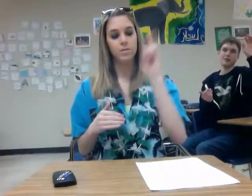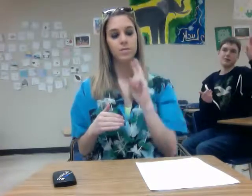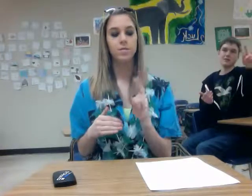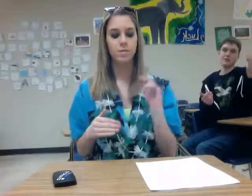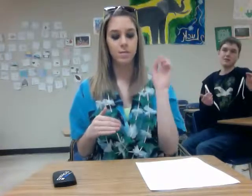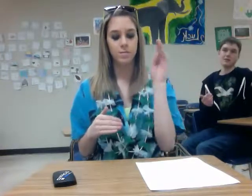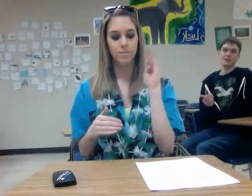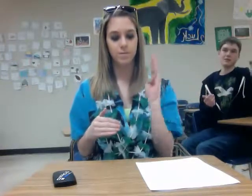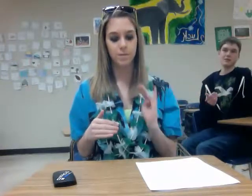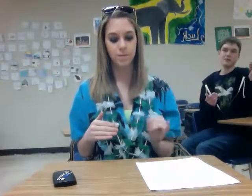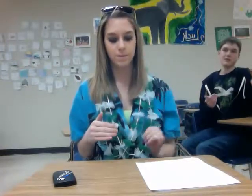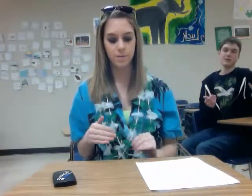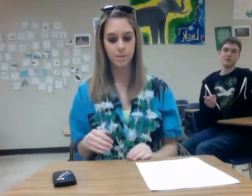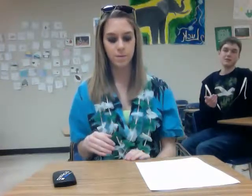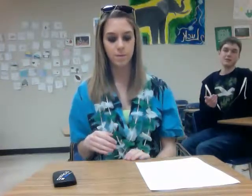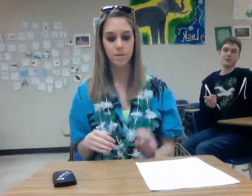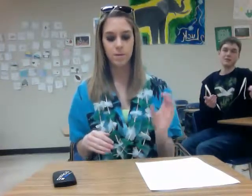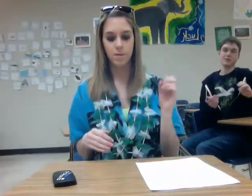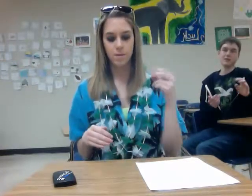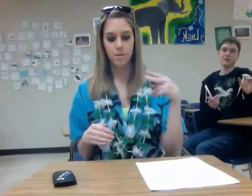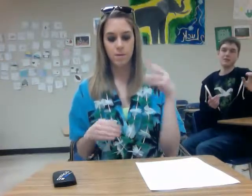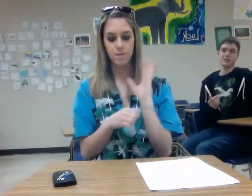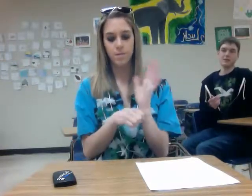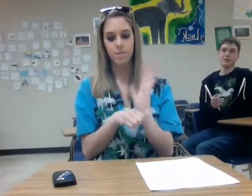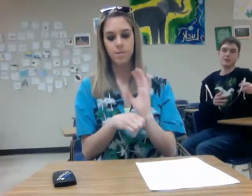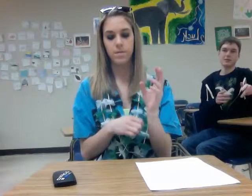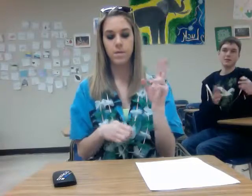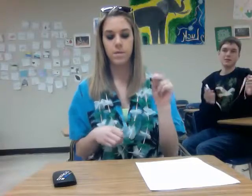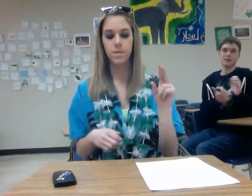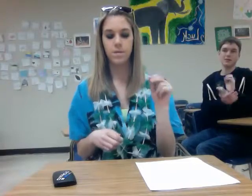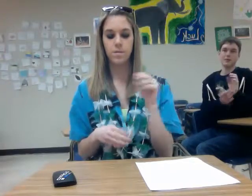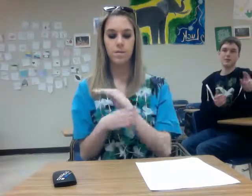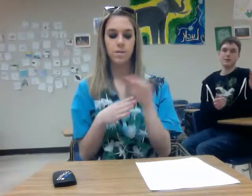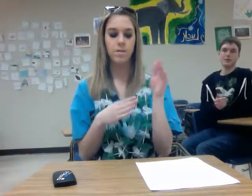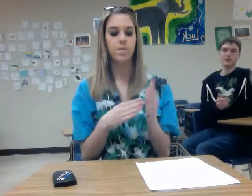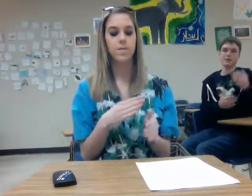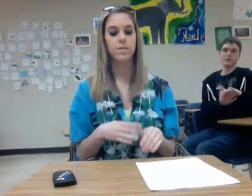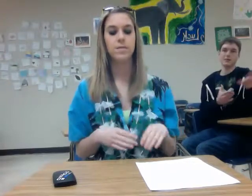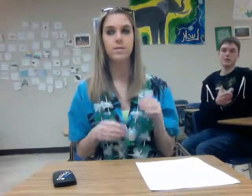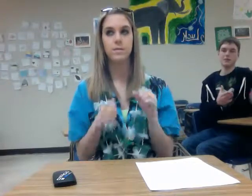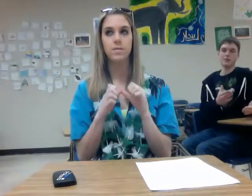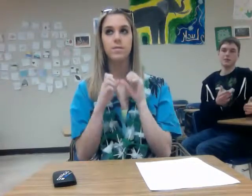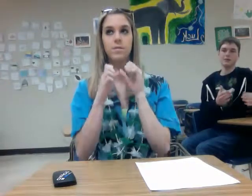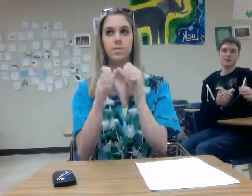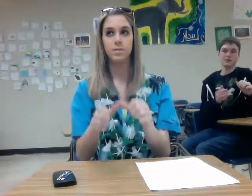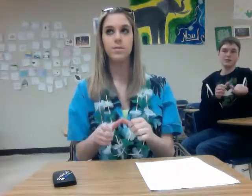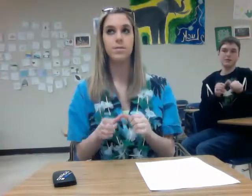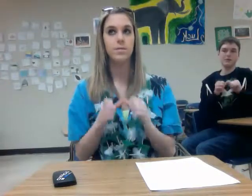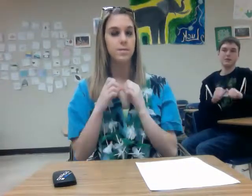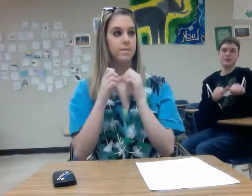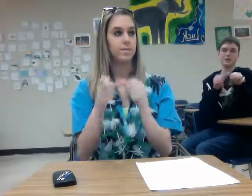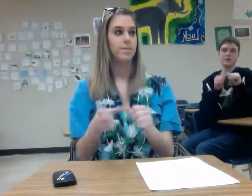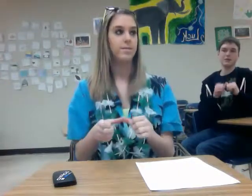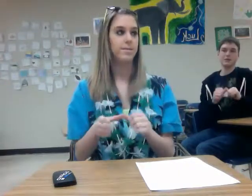just one more time hiding